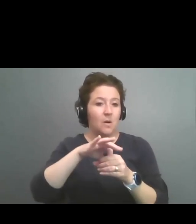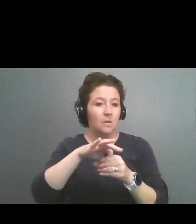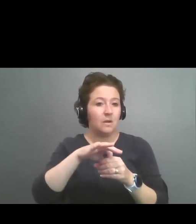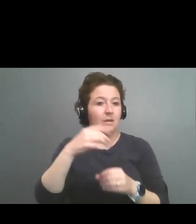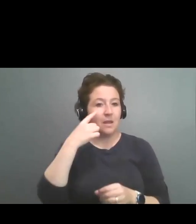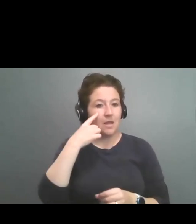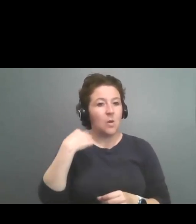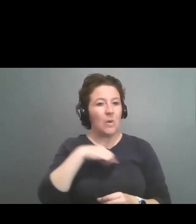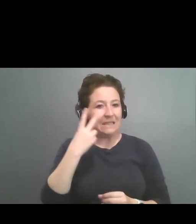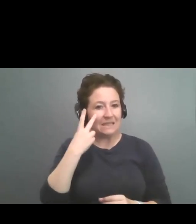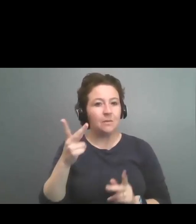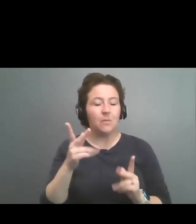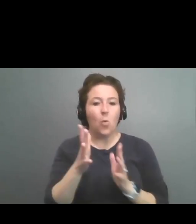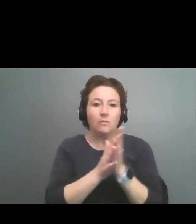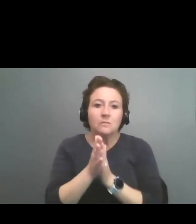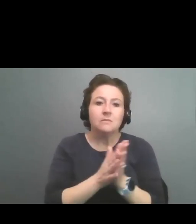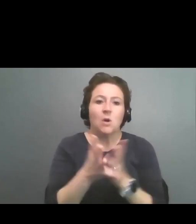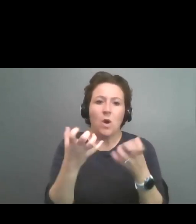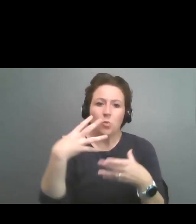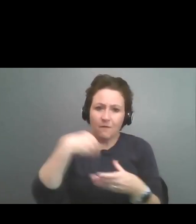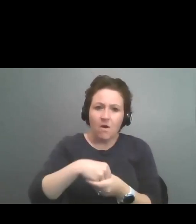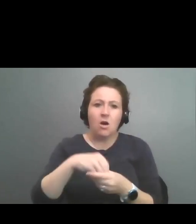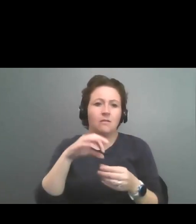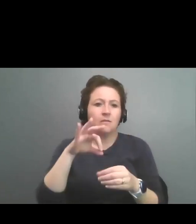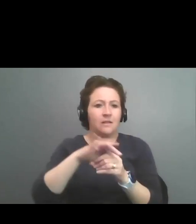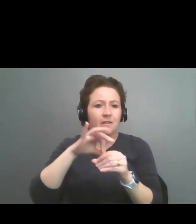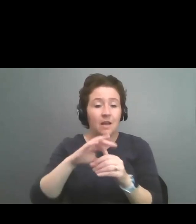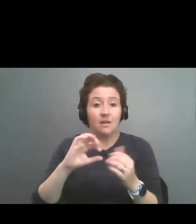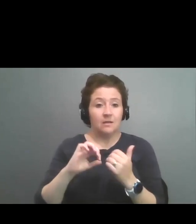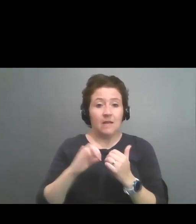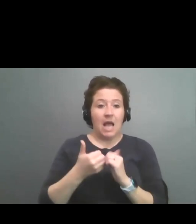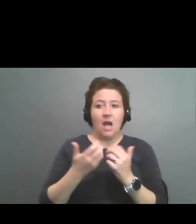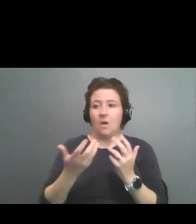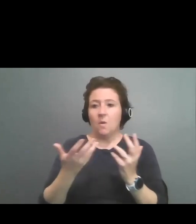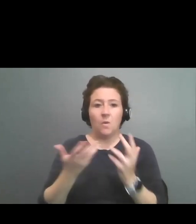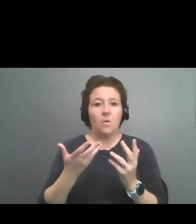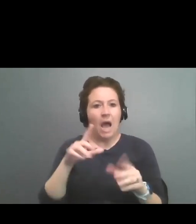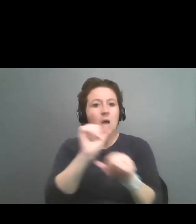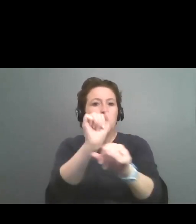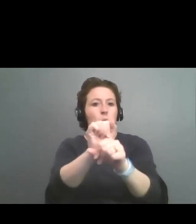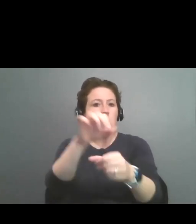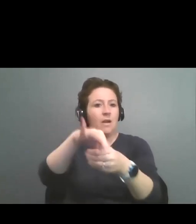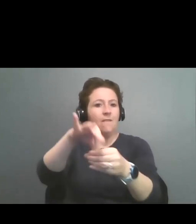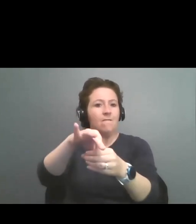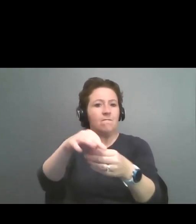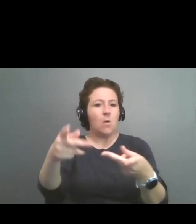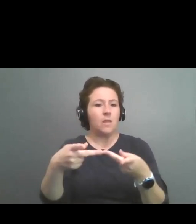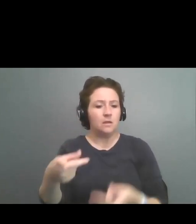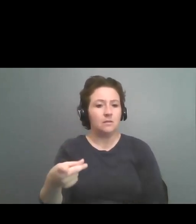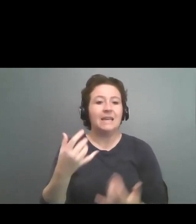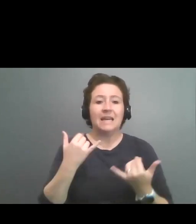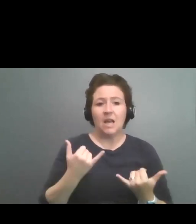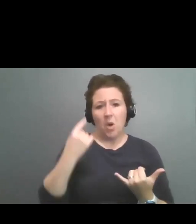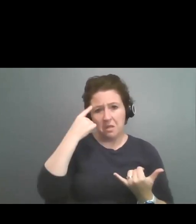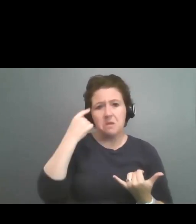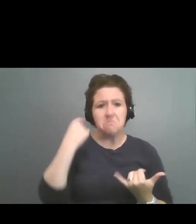see people wanting to be engaged in this election. And one of the ways they want to do that is working at the polls. So right now, we really think we